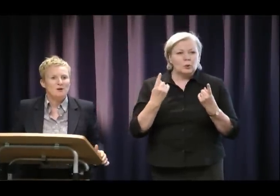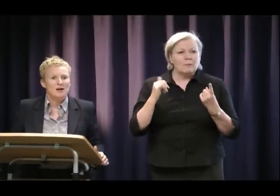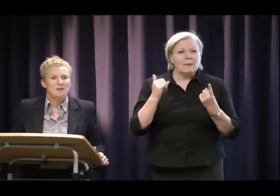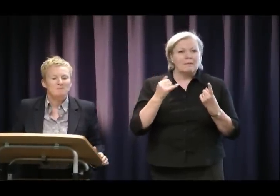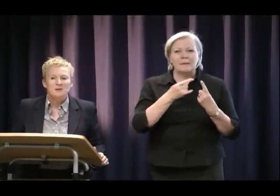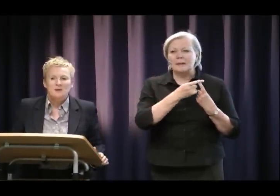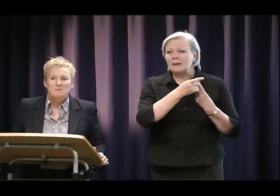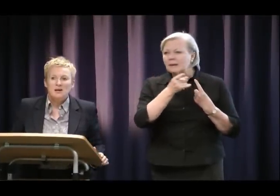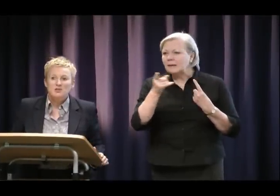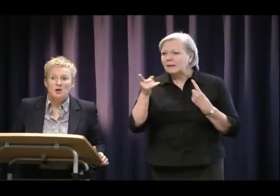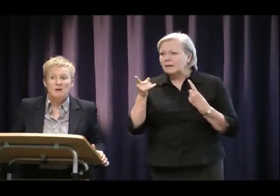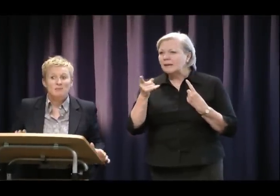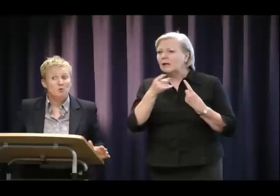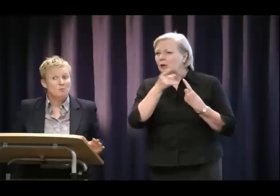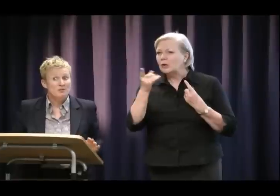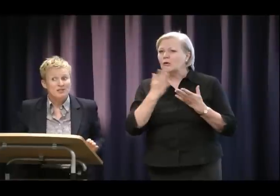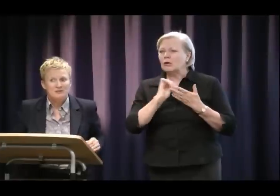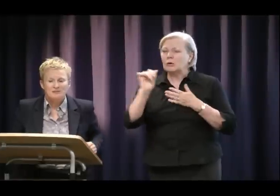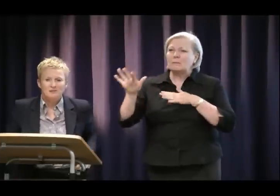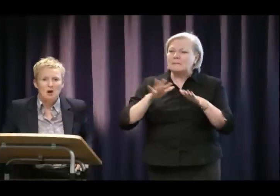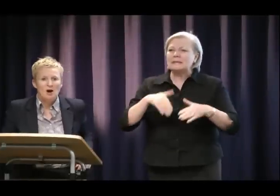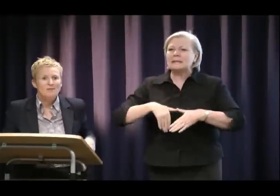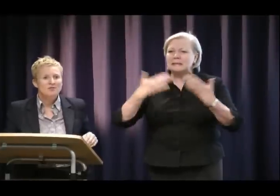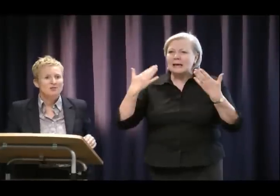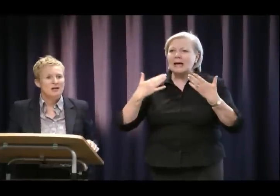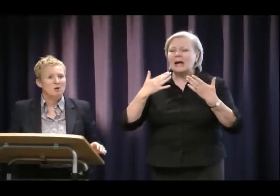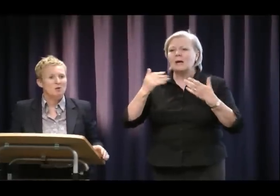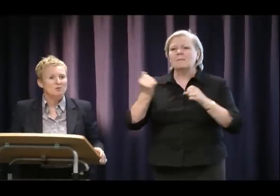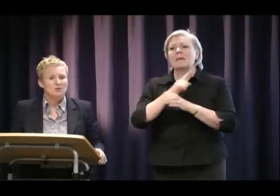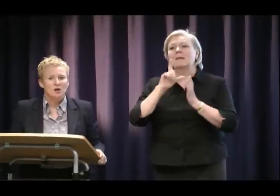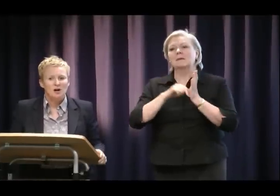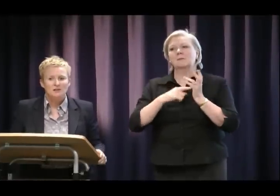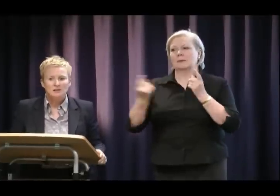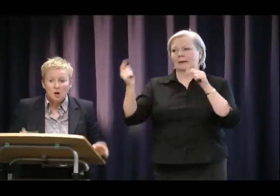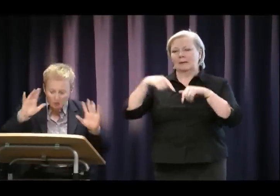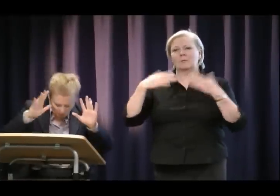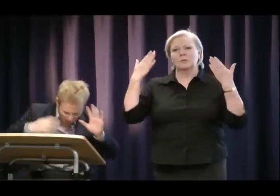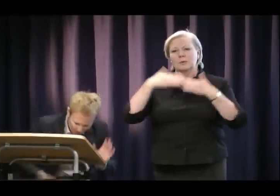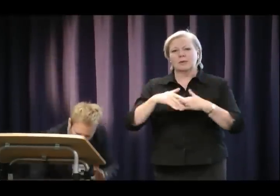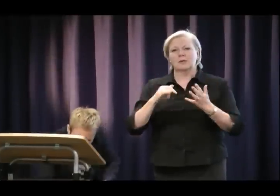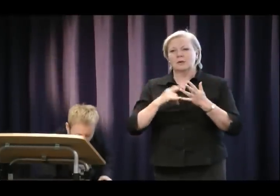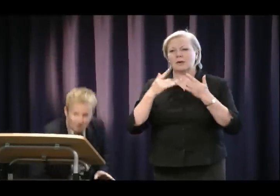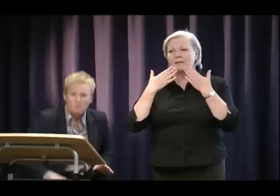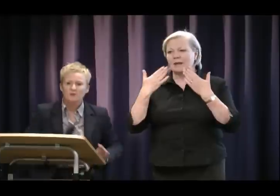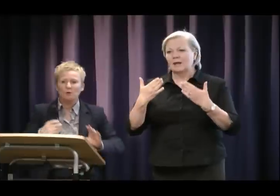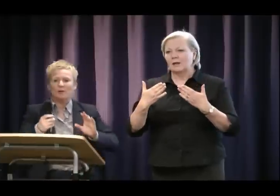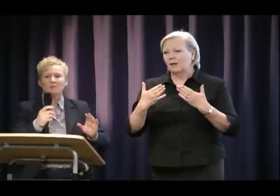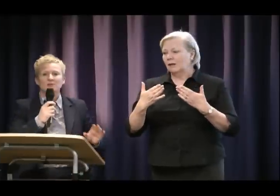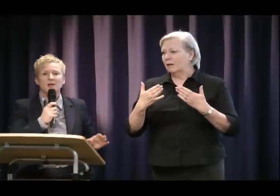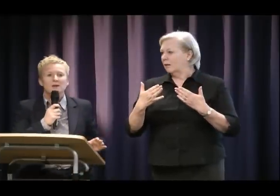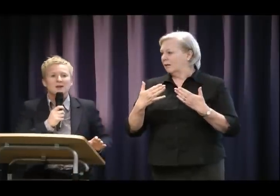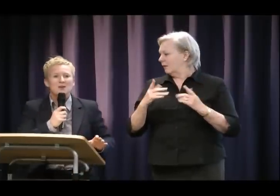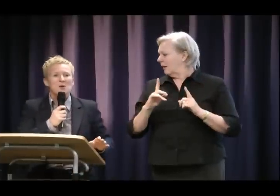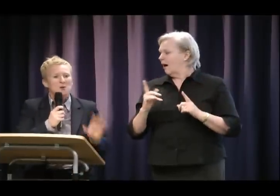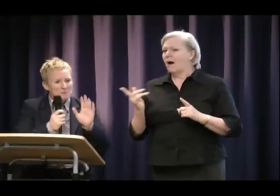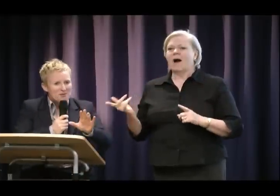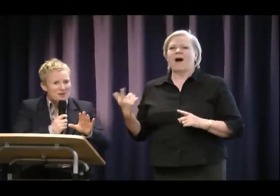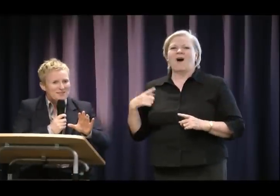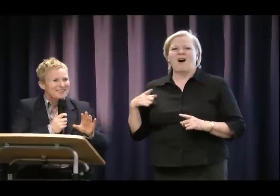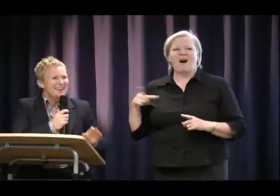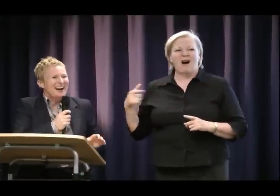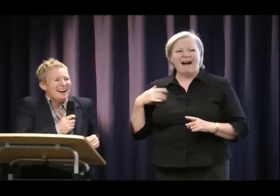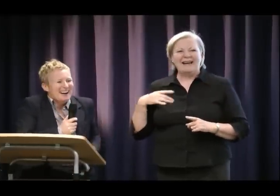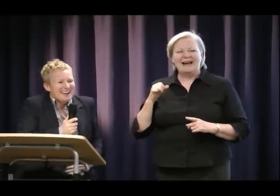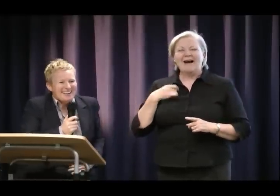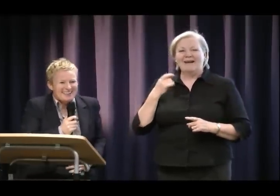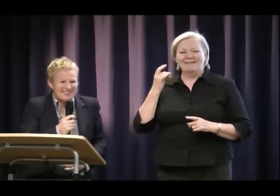have made time out of your busy lives to come along tonight. Oh, I wonder why that was it. Welcome